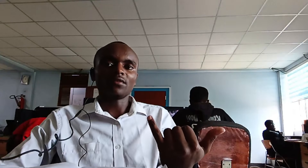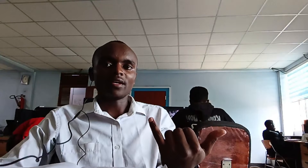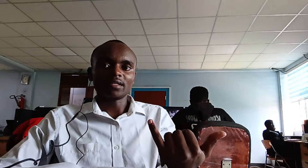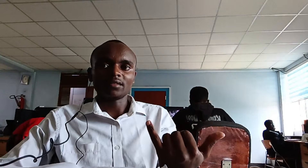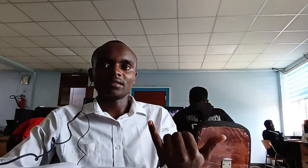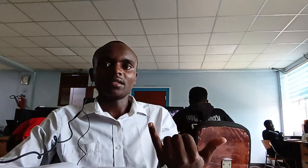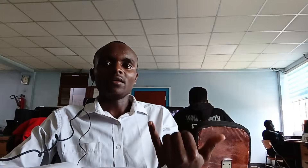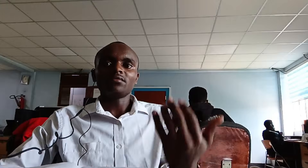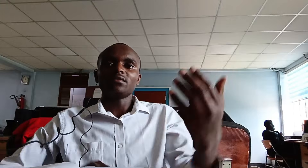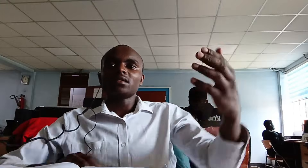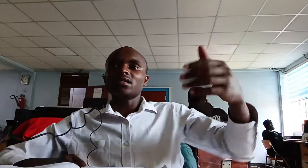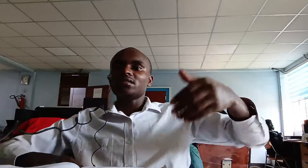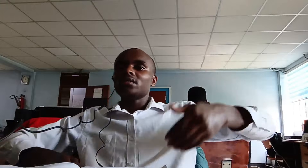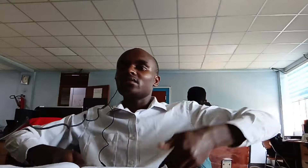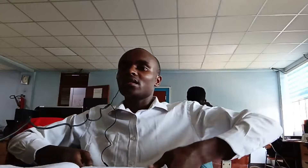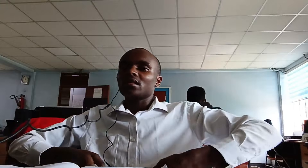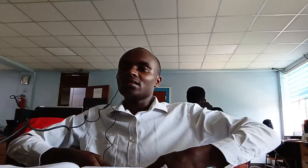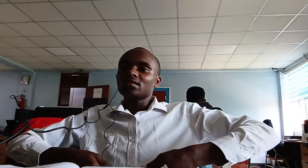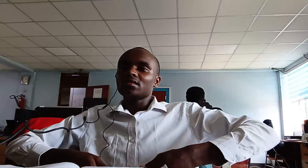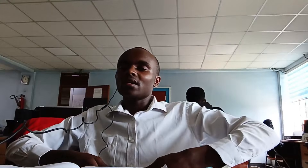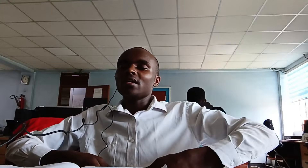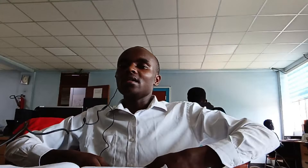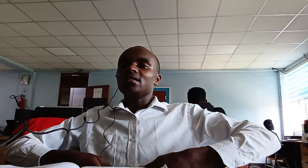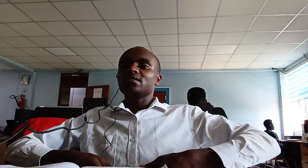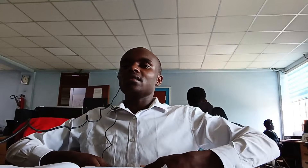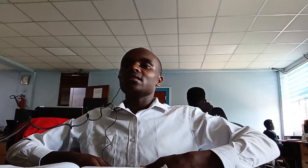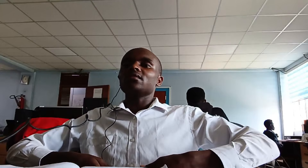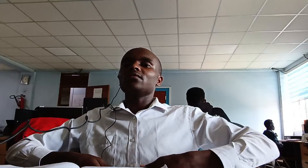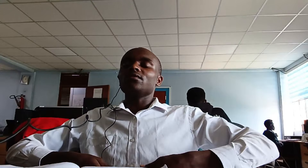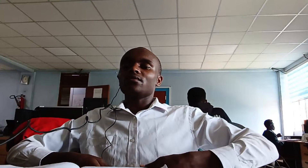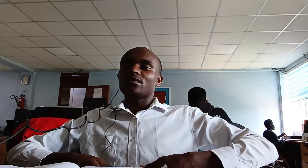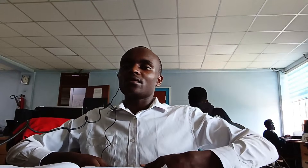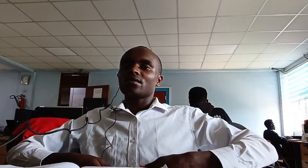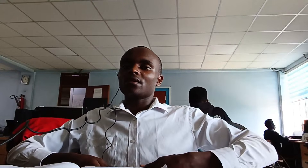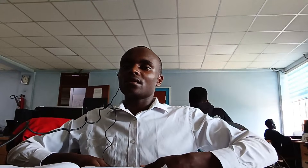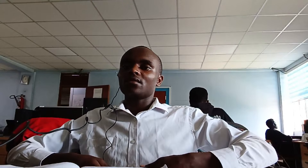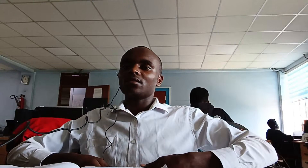young. See the teacher doing like this, it's the sign for youth. Okay,